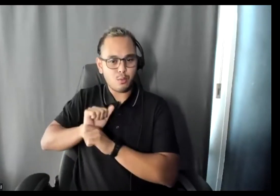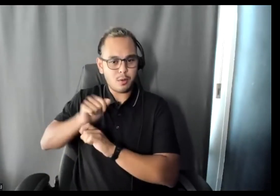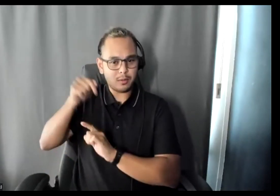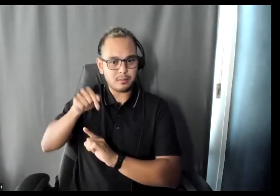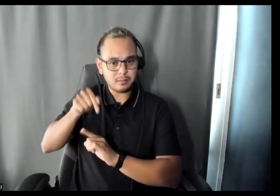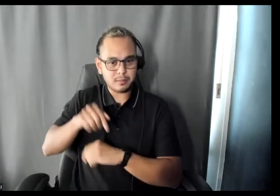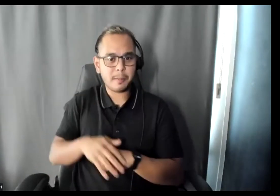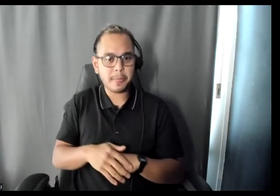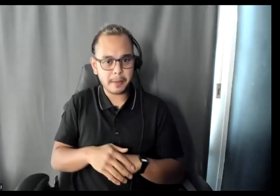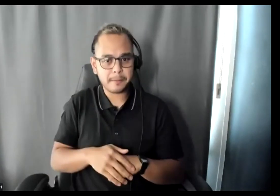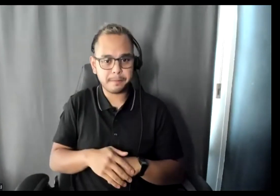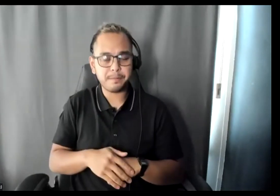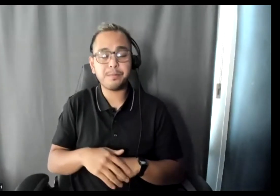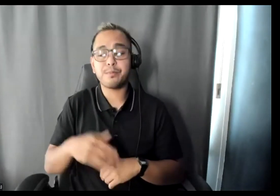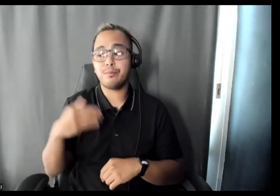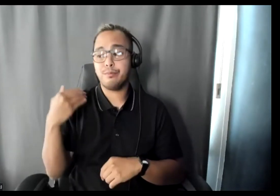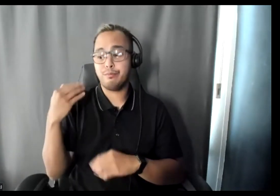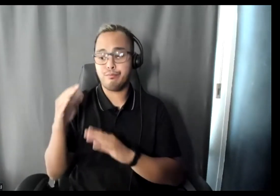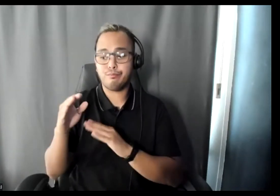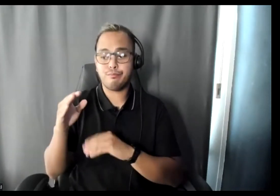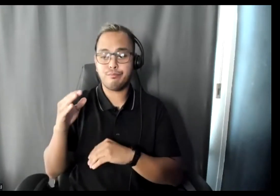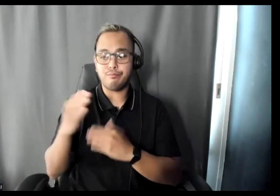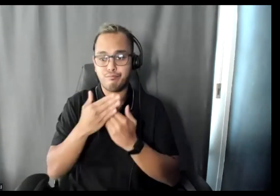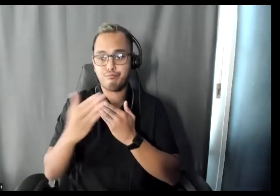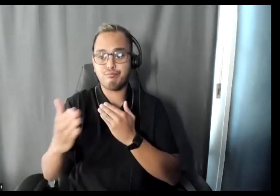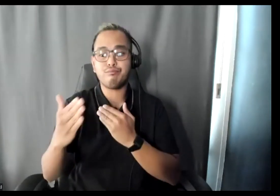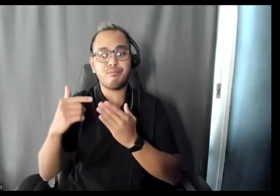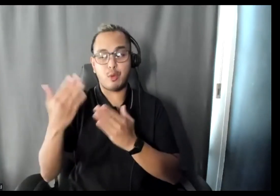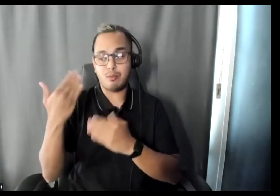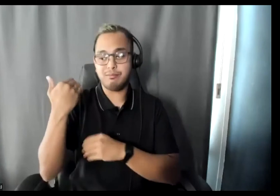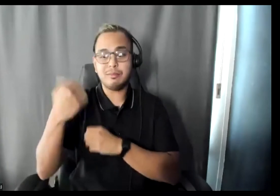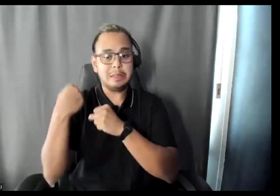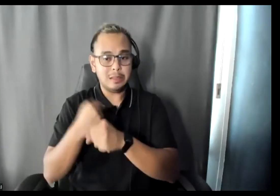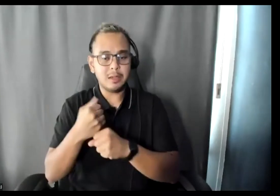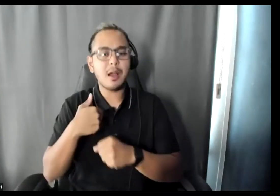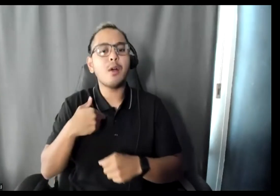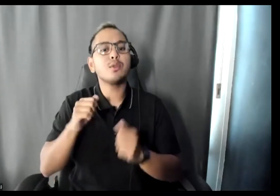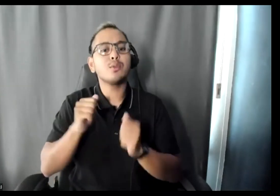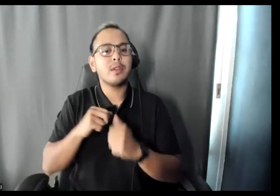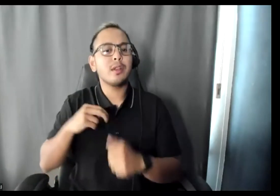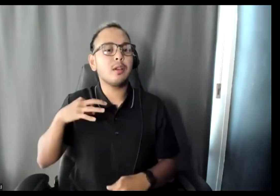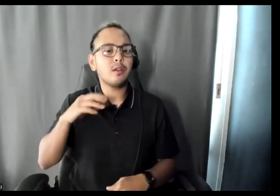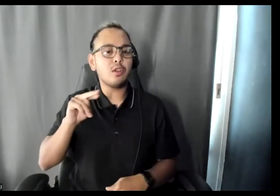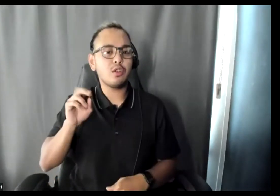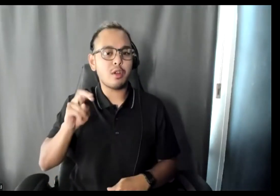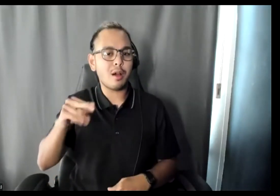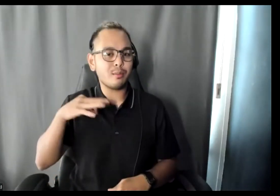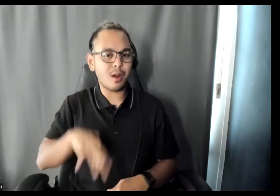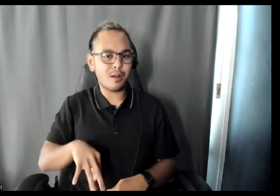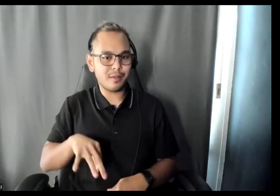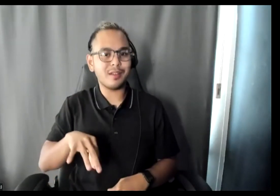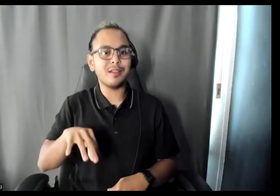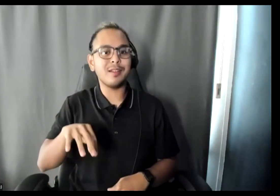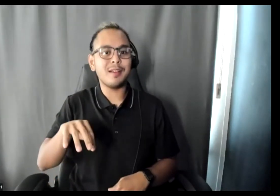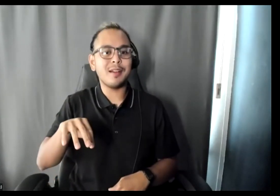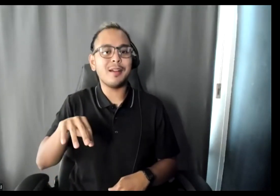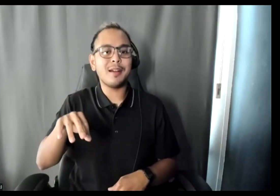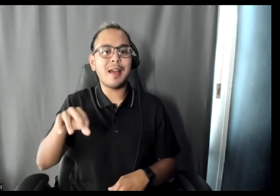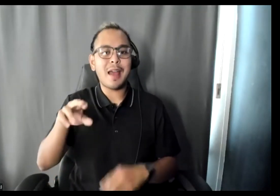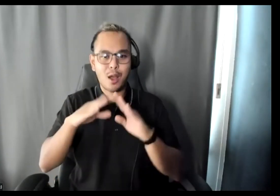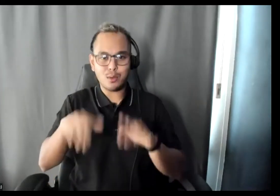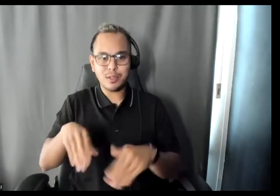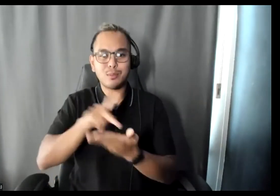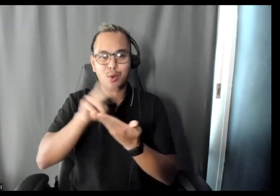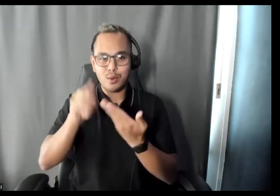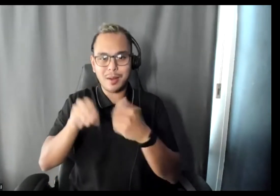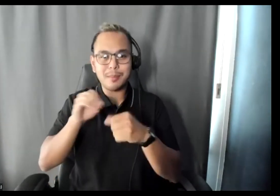part of, the year, I've been involved with the Nonprofit Housing Association of Northern California, affectionately called NPH, doing some work